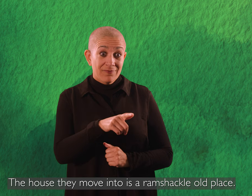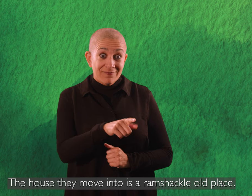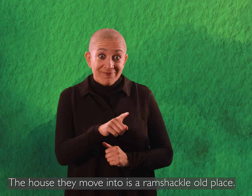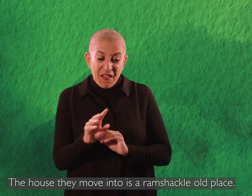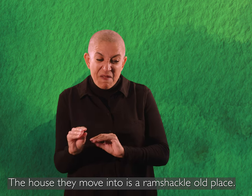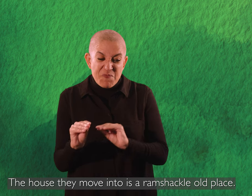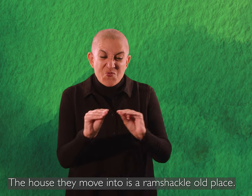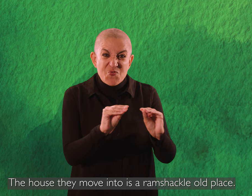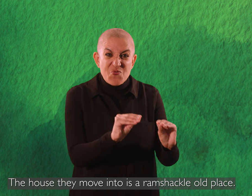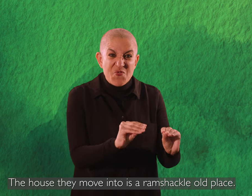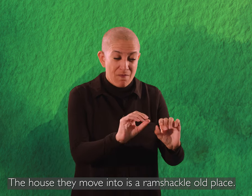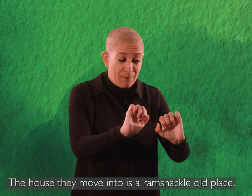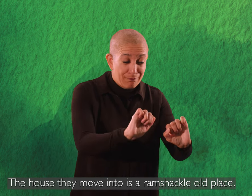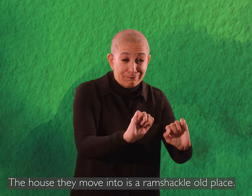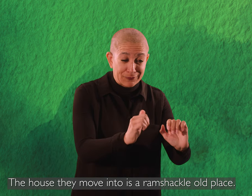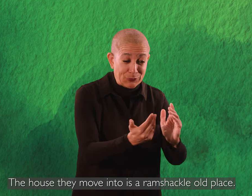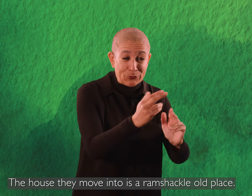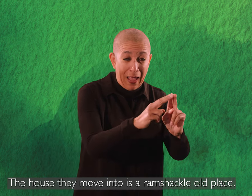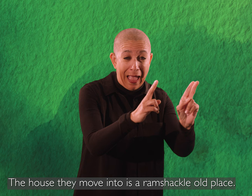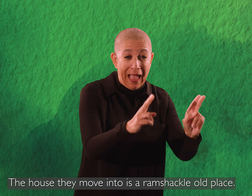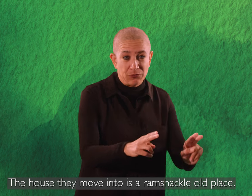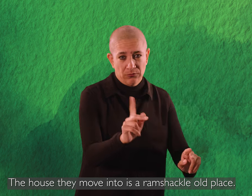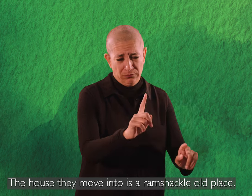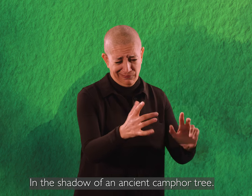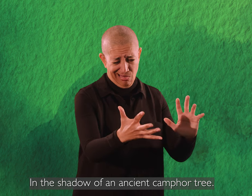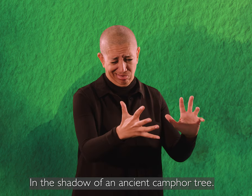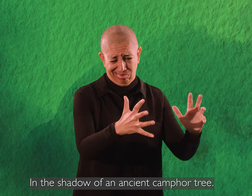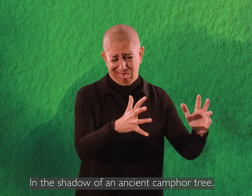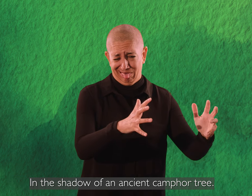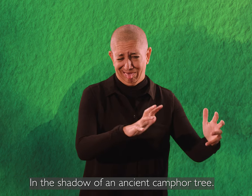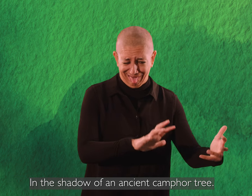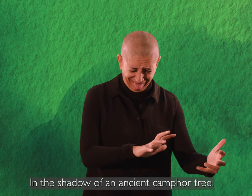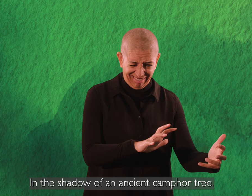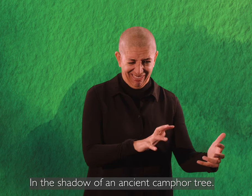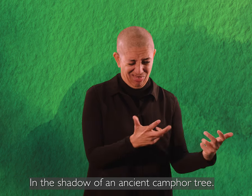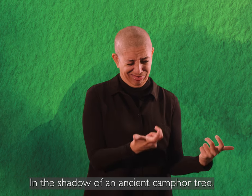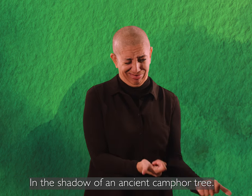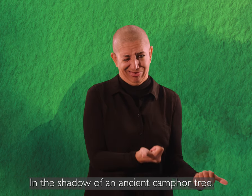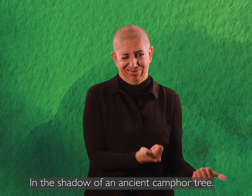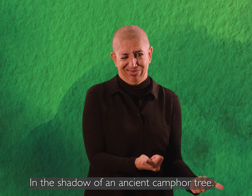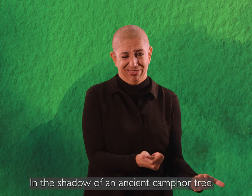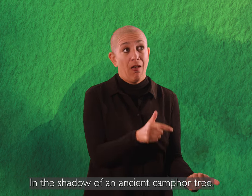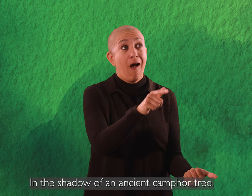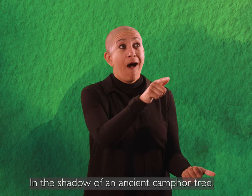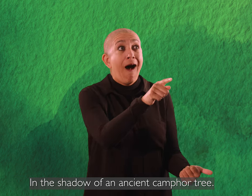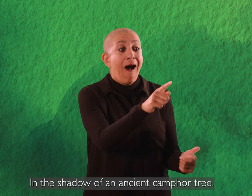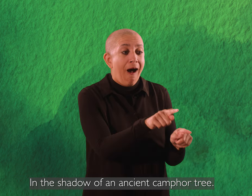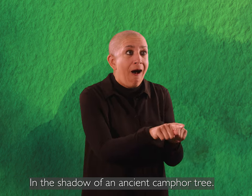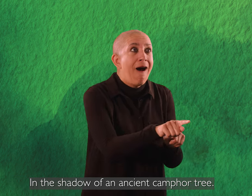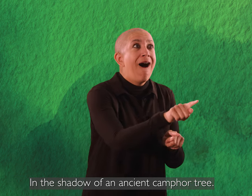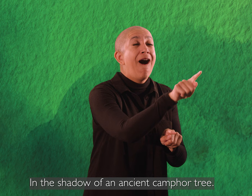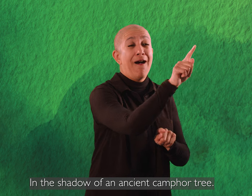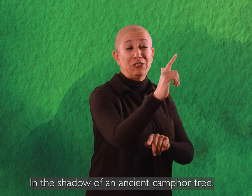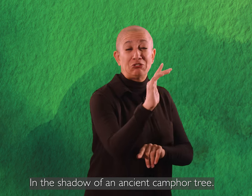The house they move into is a ramshackle old place in the shadow of an ancient camphor tree.